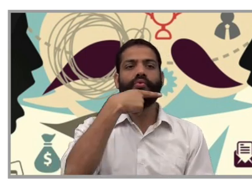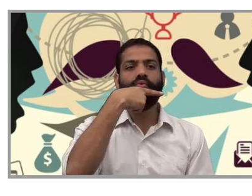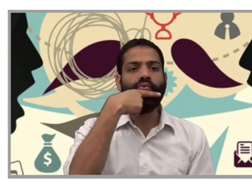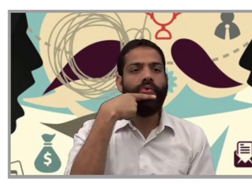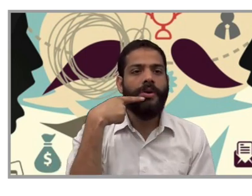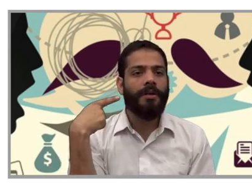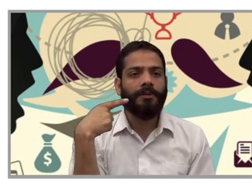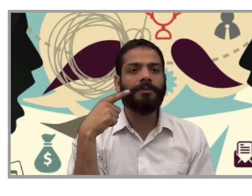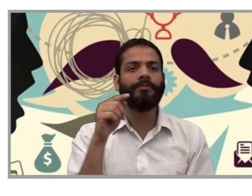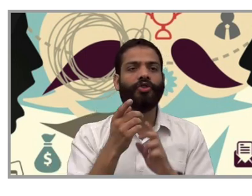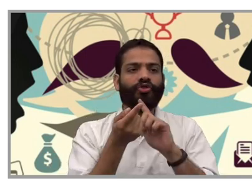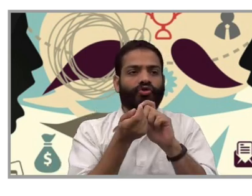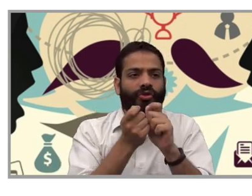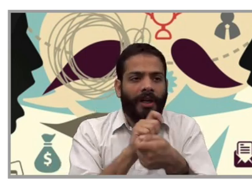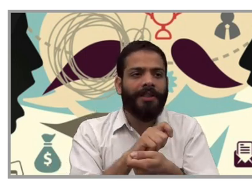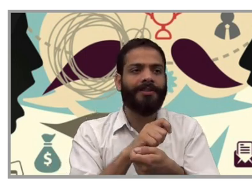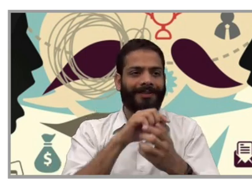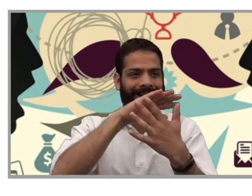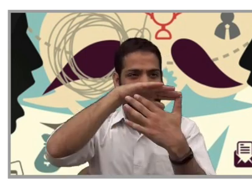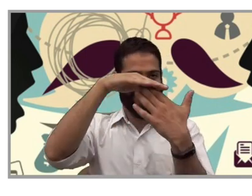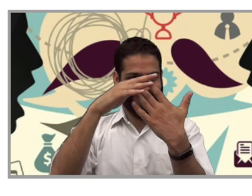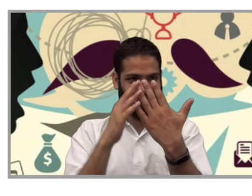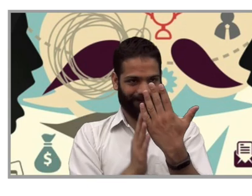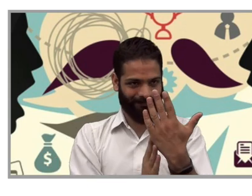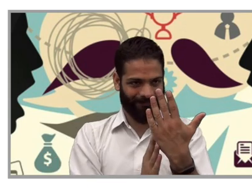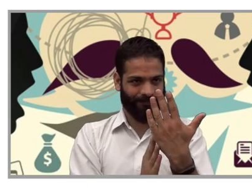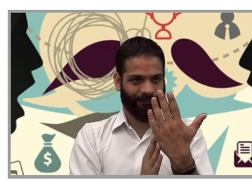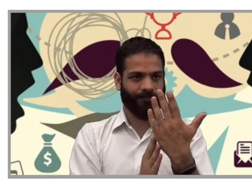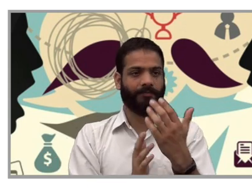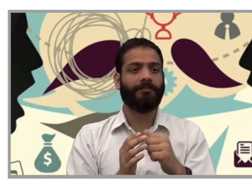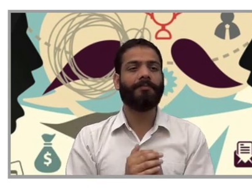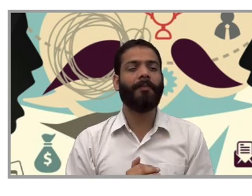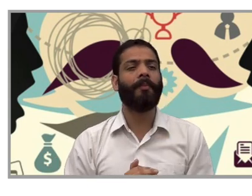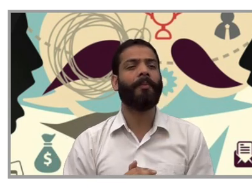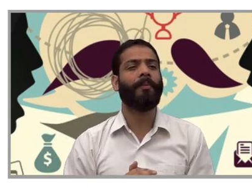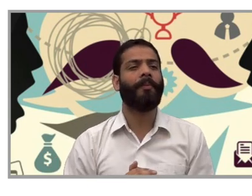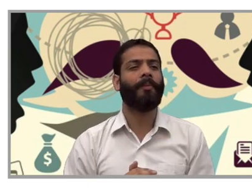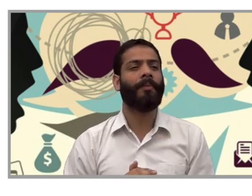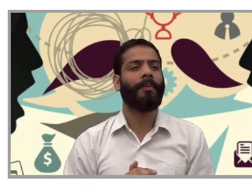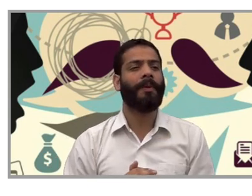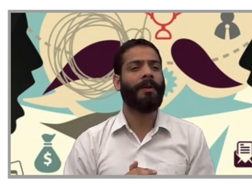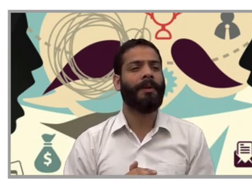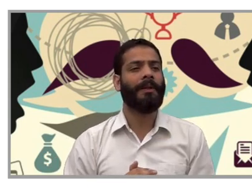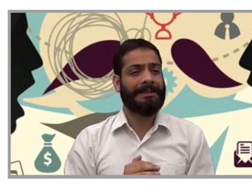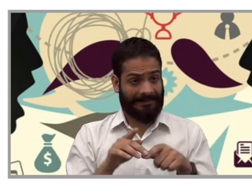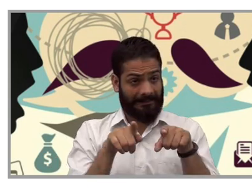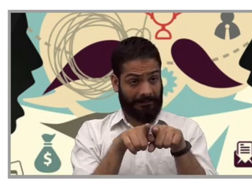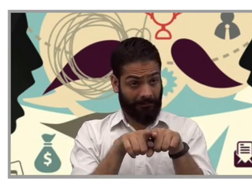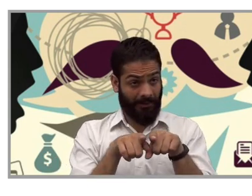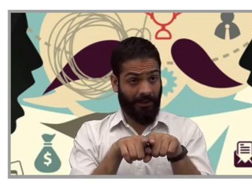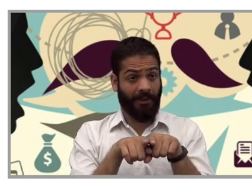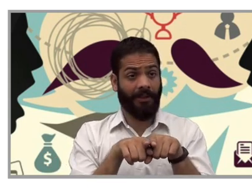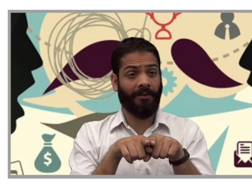An adjective noun is formed by the compounding of the sign with the classifier person or the